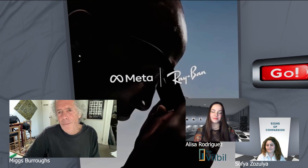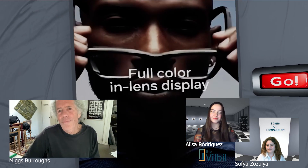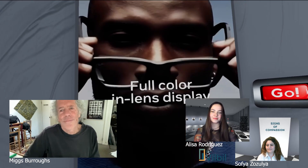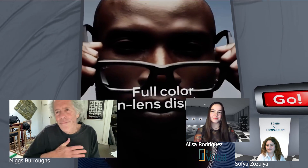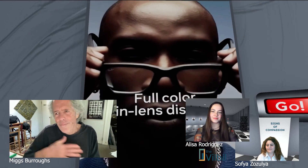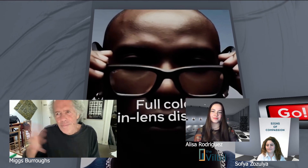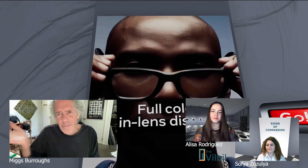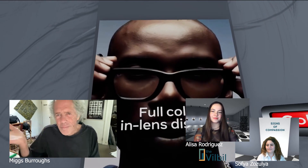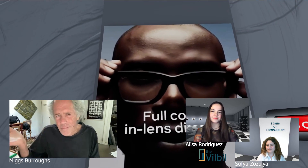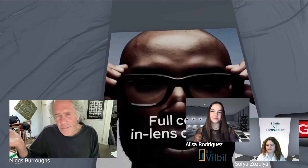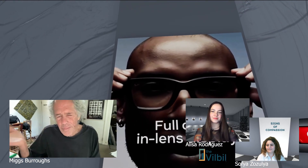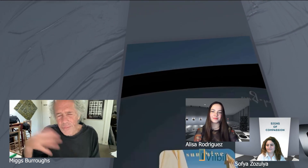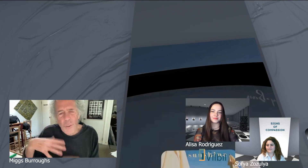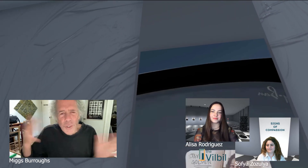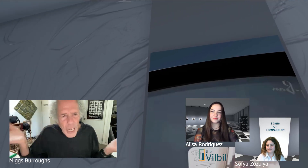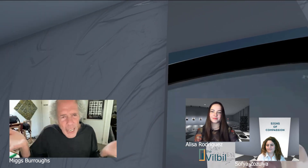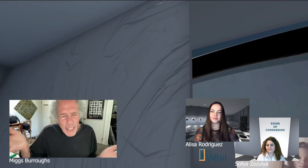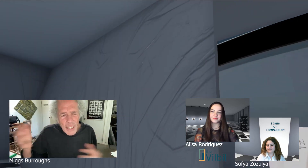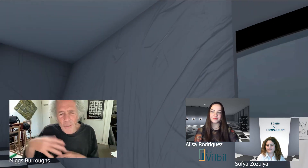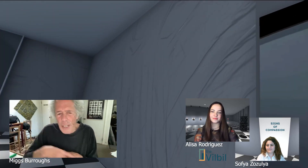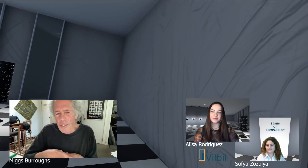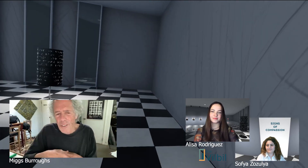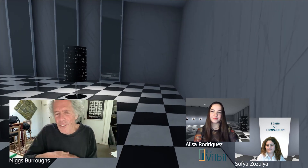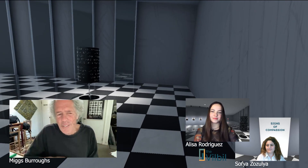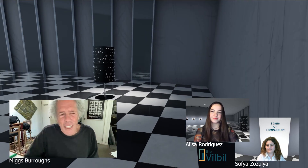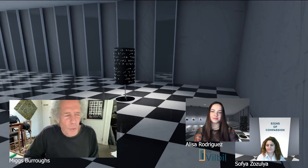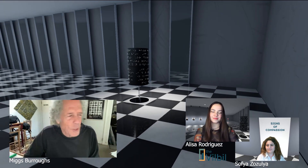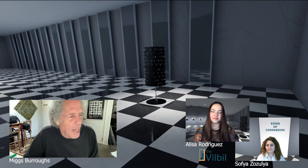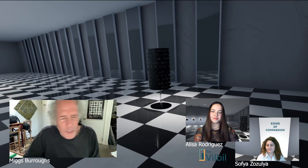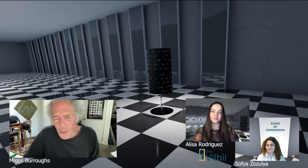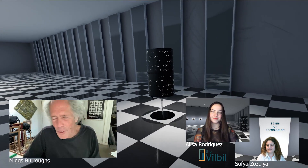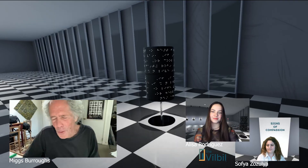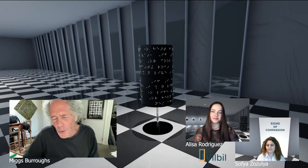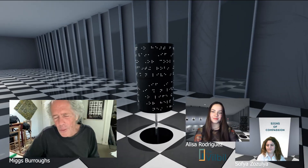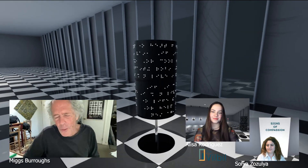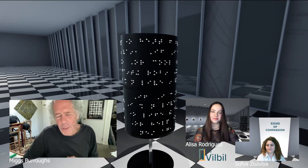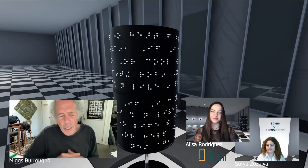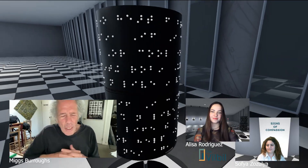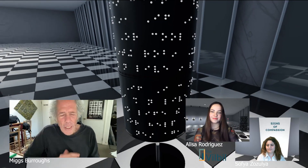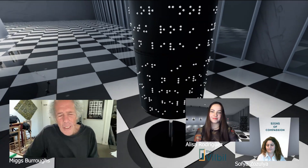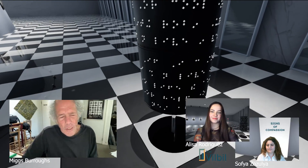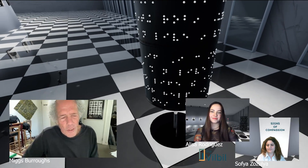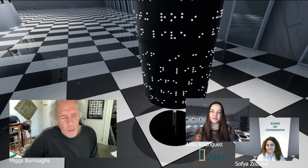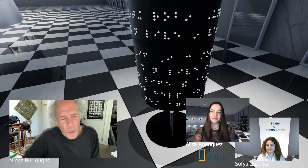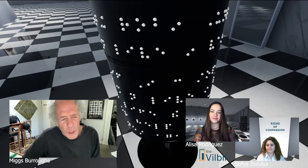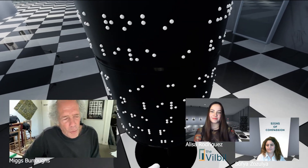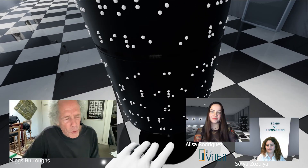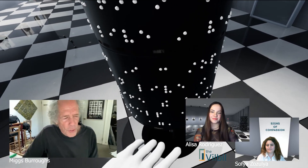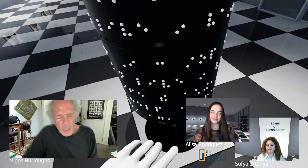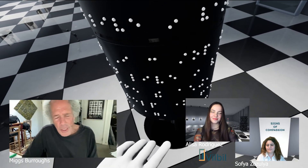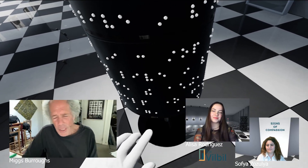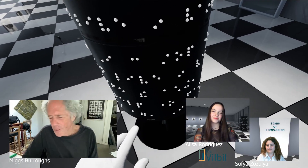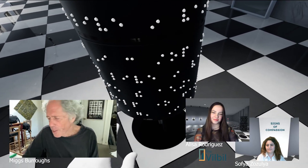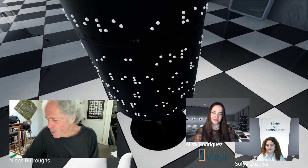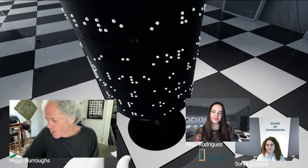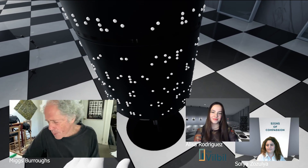a full day, and I just like to relax too, and watch a movie on Netflix or something.